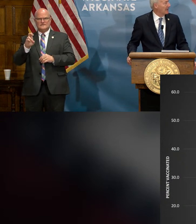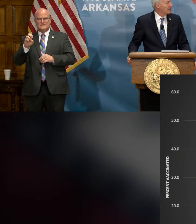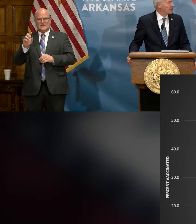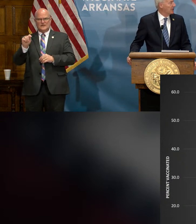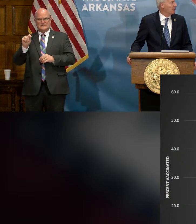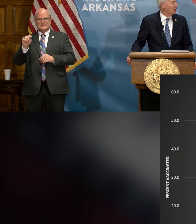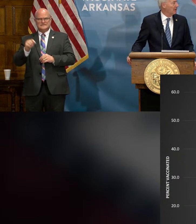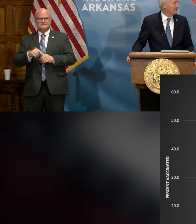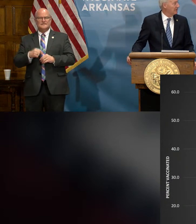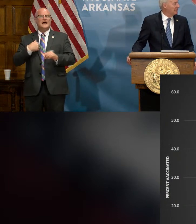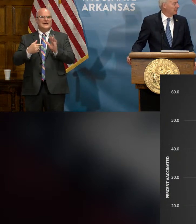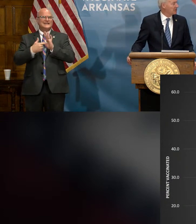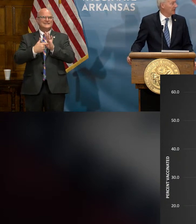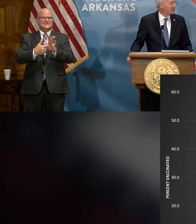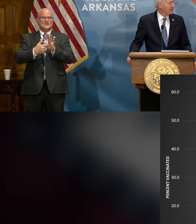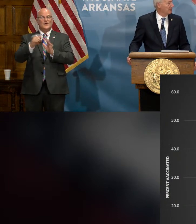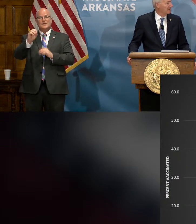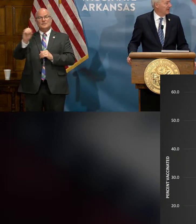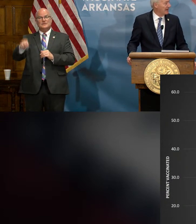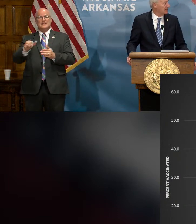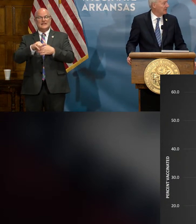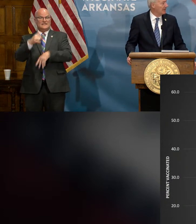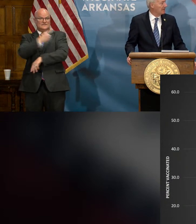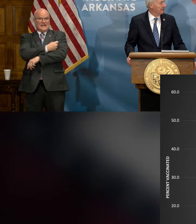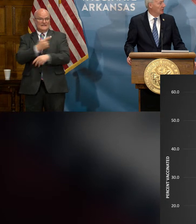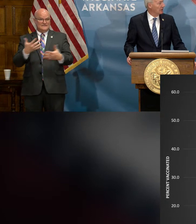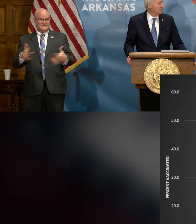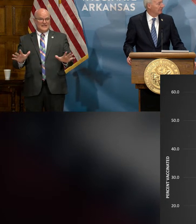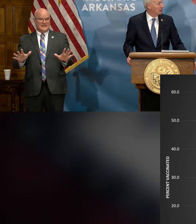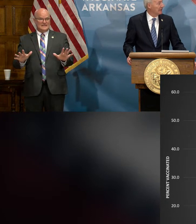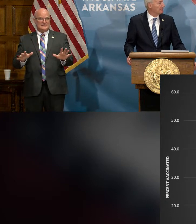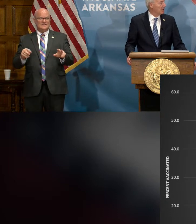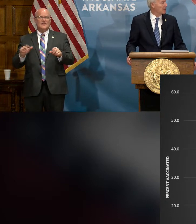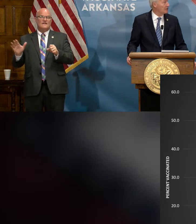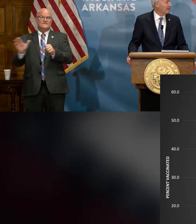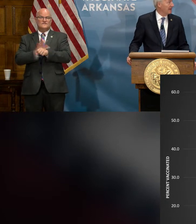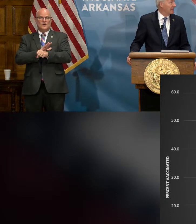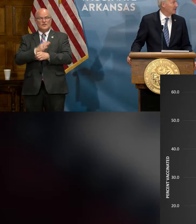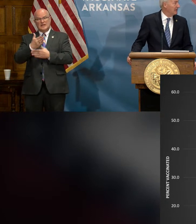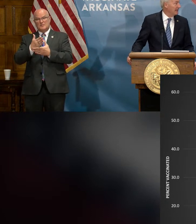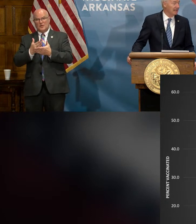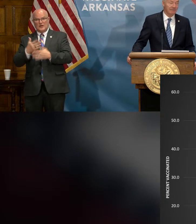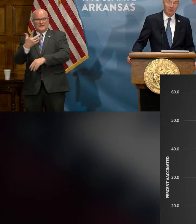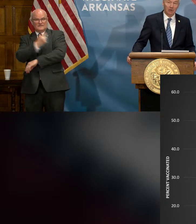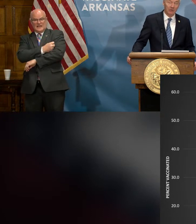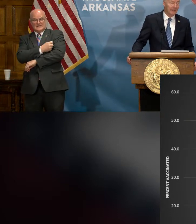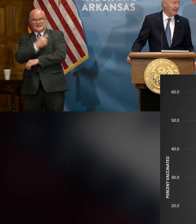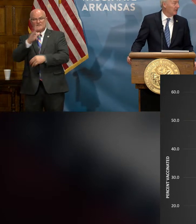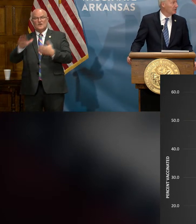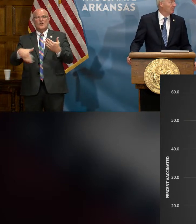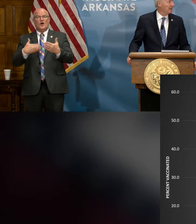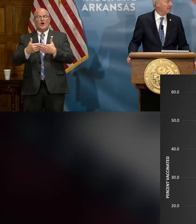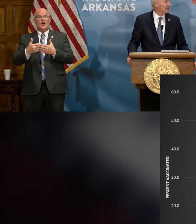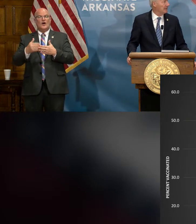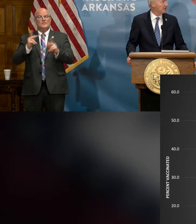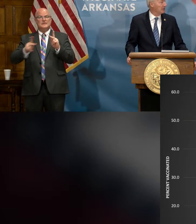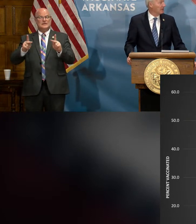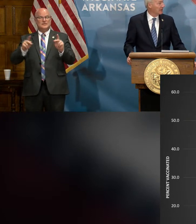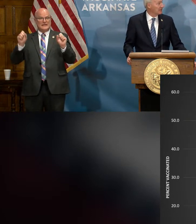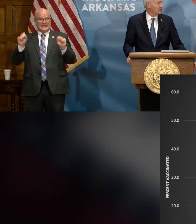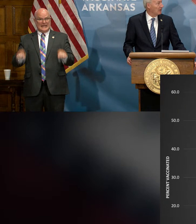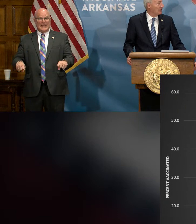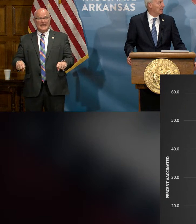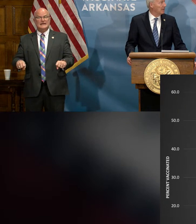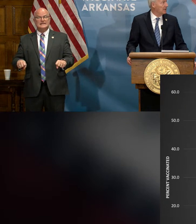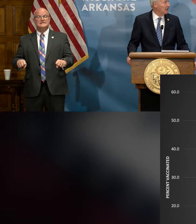I always like to show the percent that have been vaccinated. If you look at fully and partially vaccinated for all the eligible population